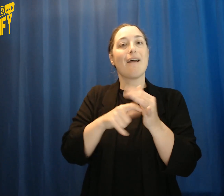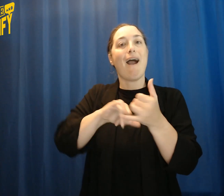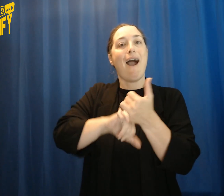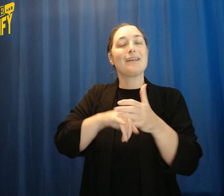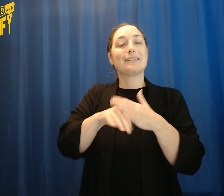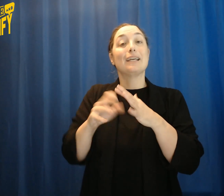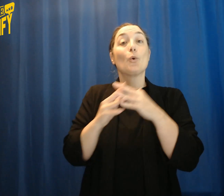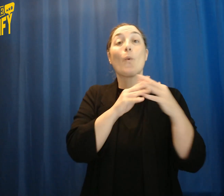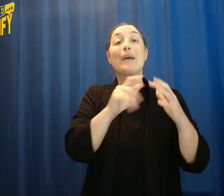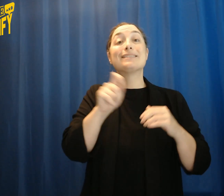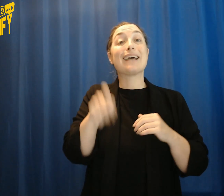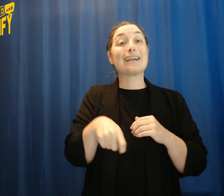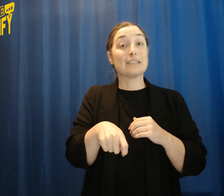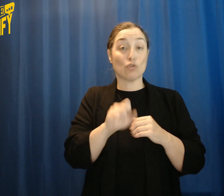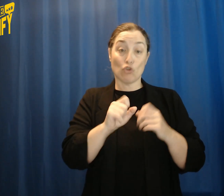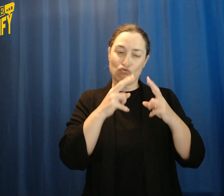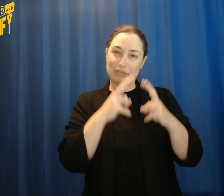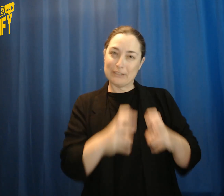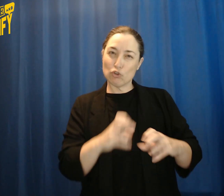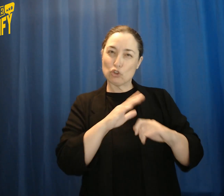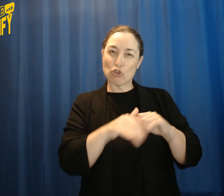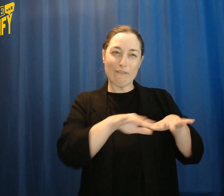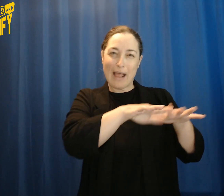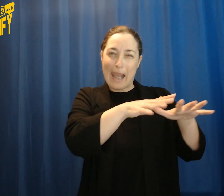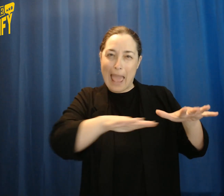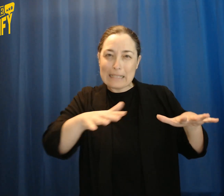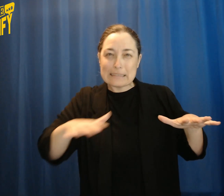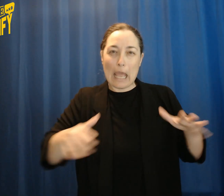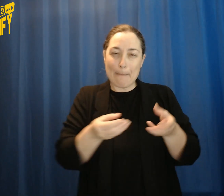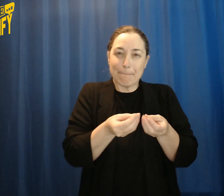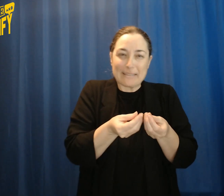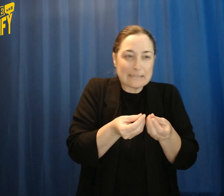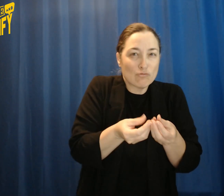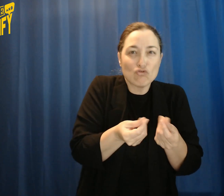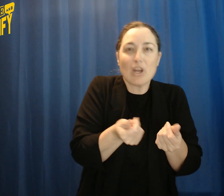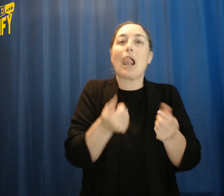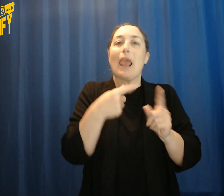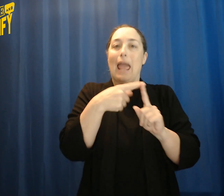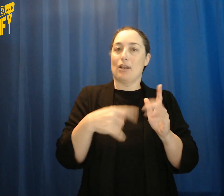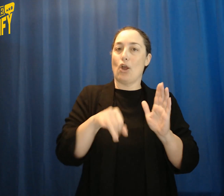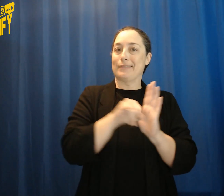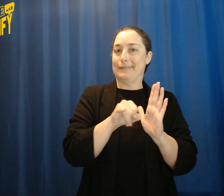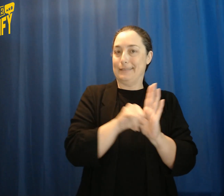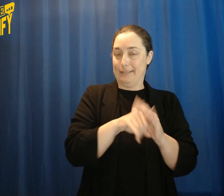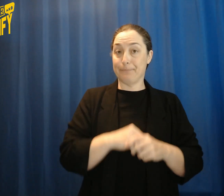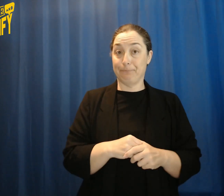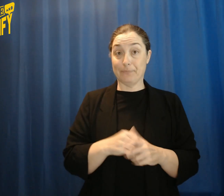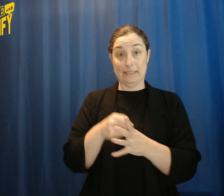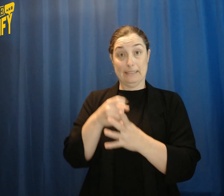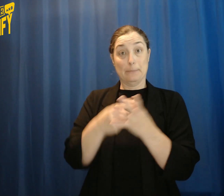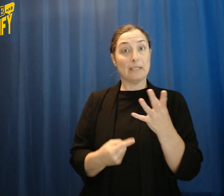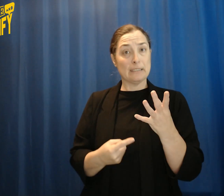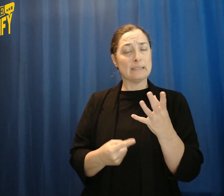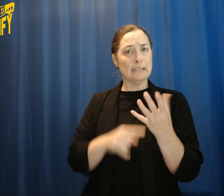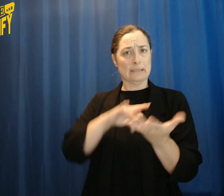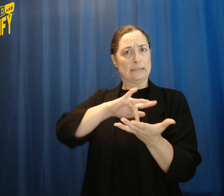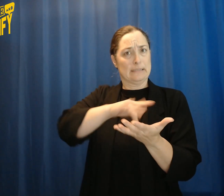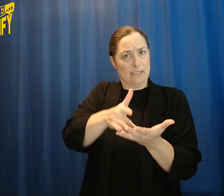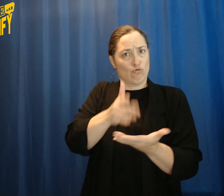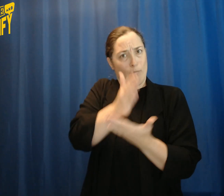her research explored landscape, material and identity. Disability is a central theme in Billie's practice. Rather